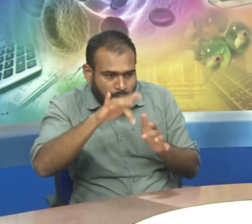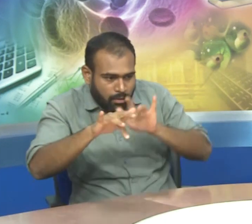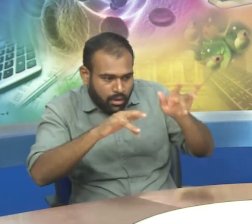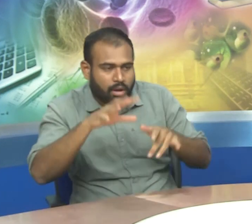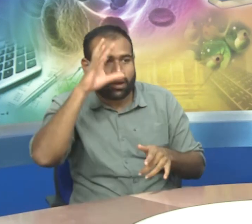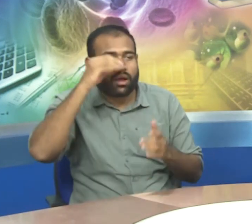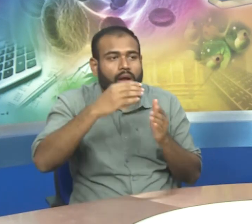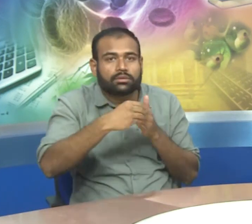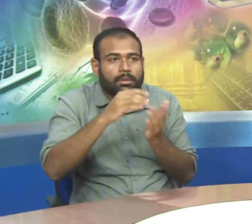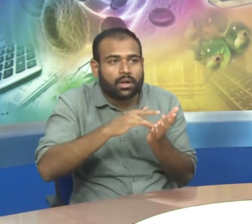reference books,